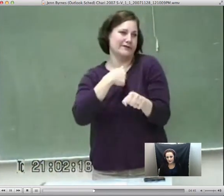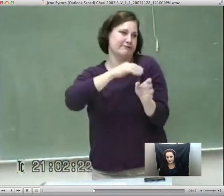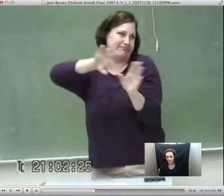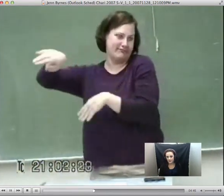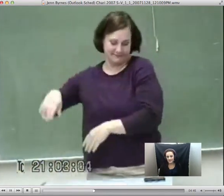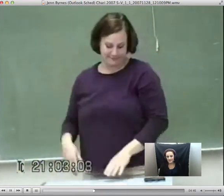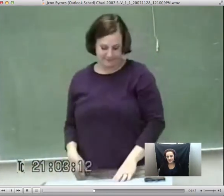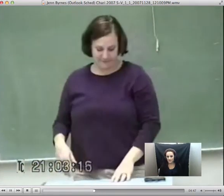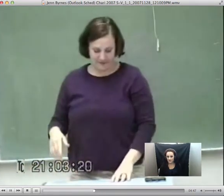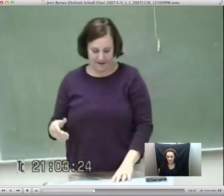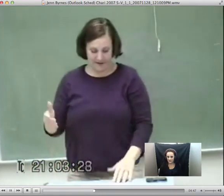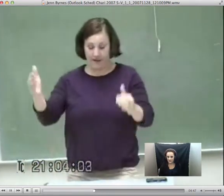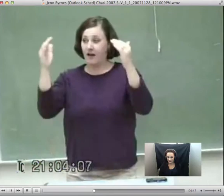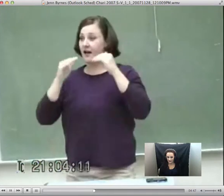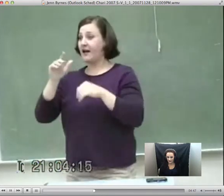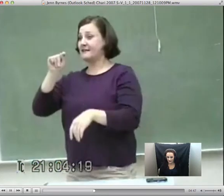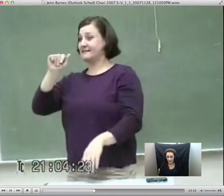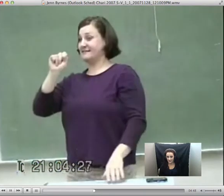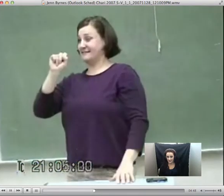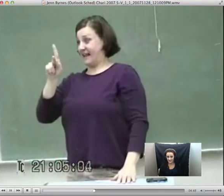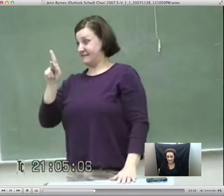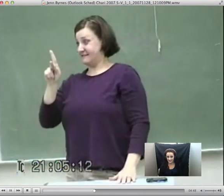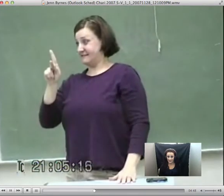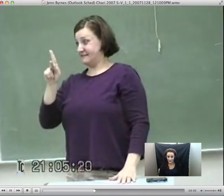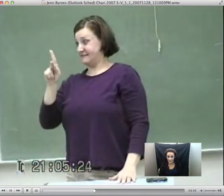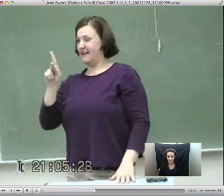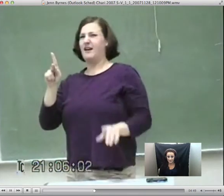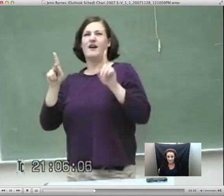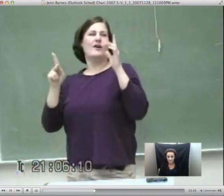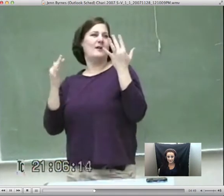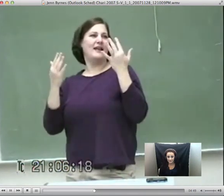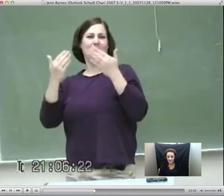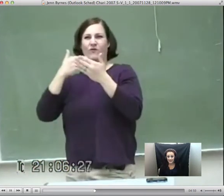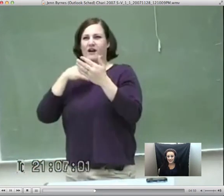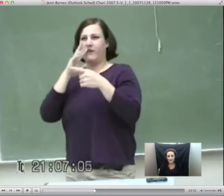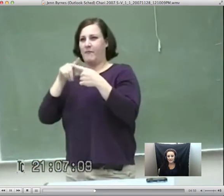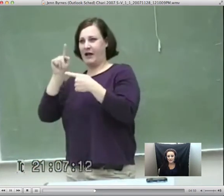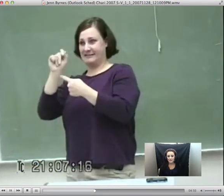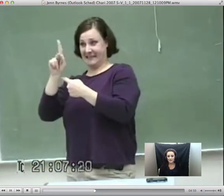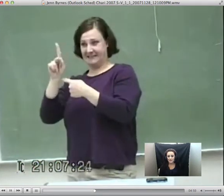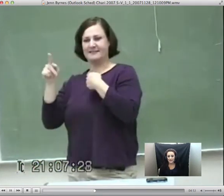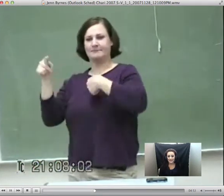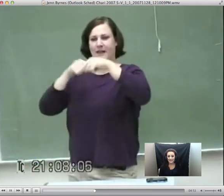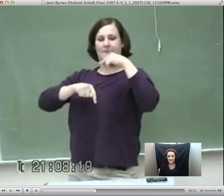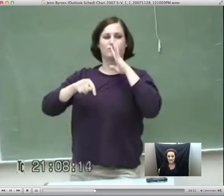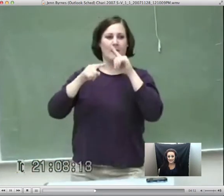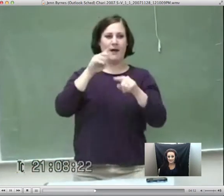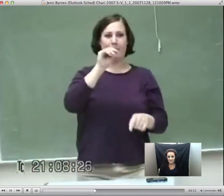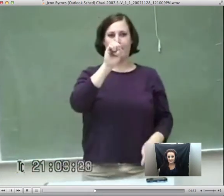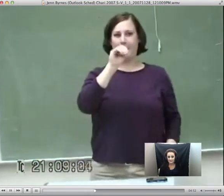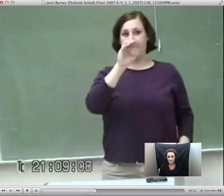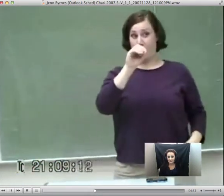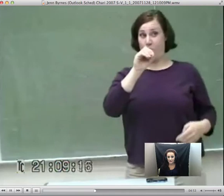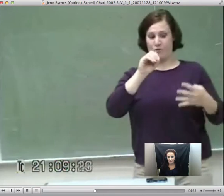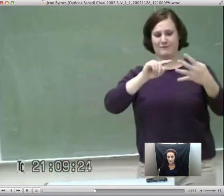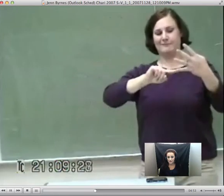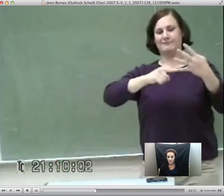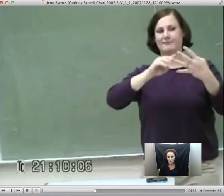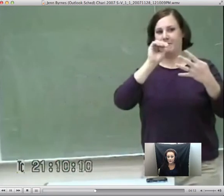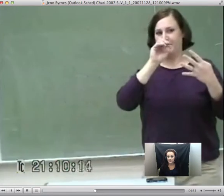So that's less work for me, the contacting, the network. Then there's also tasks. So before I